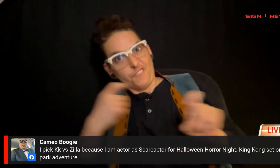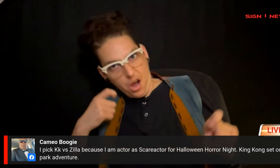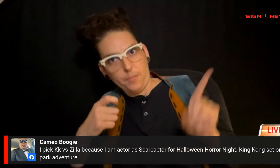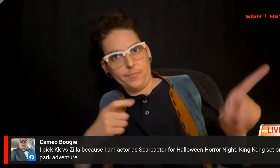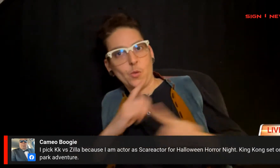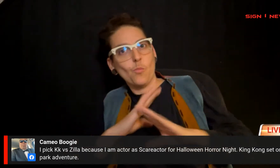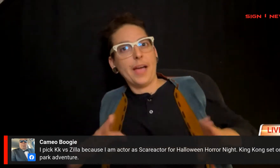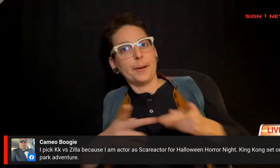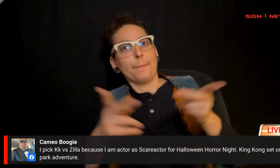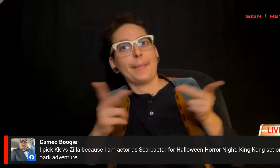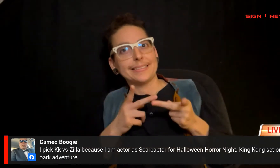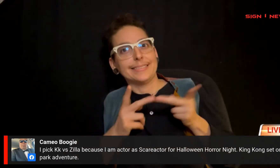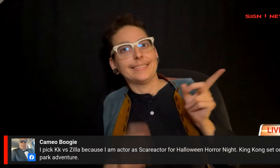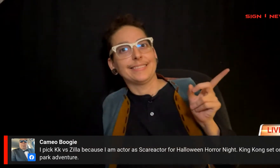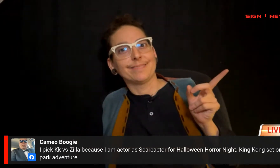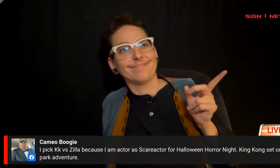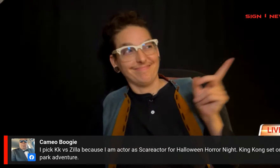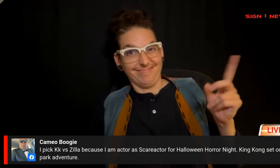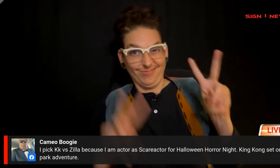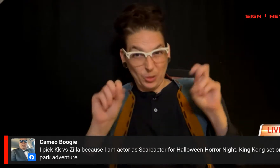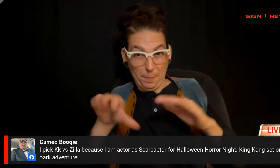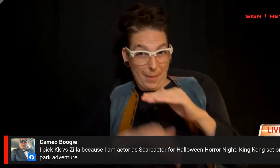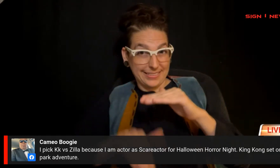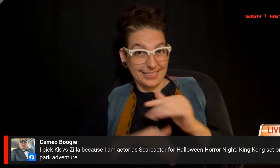Yeah, they were definitely inspired by A Quiet Place, for sure.